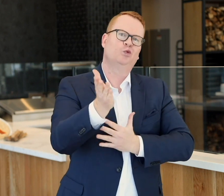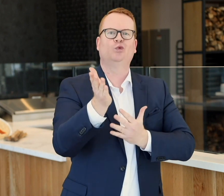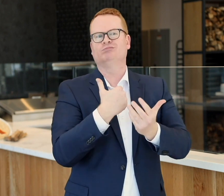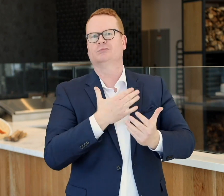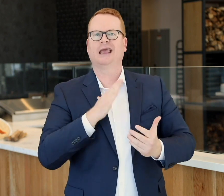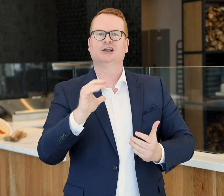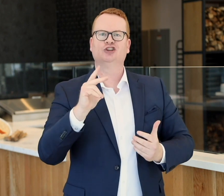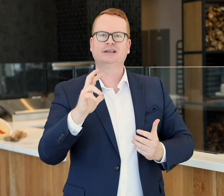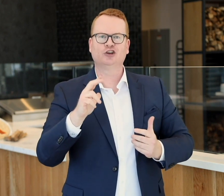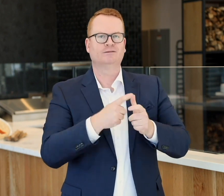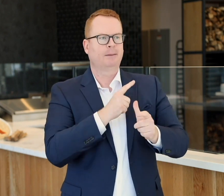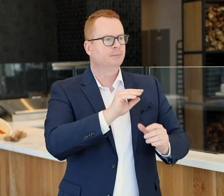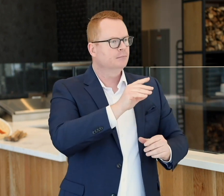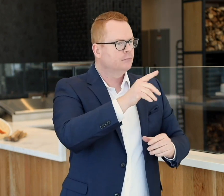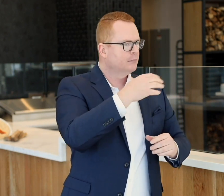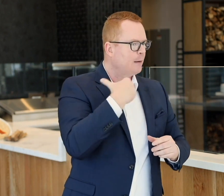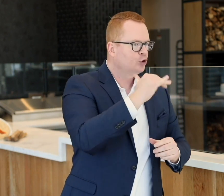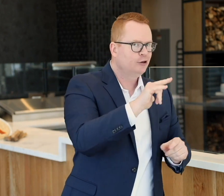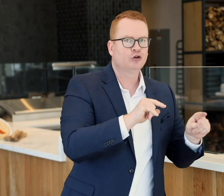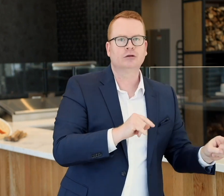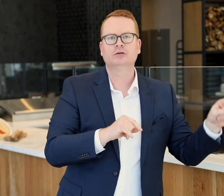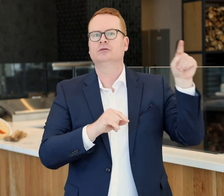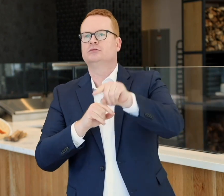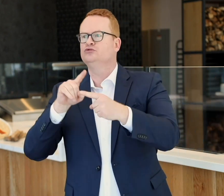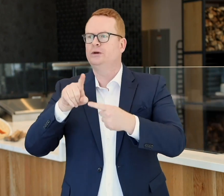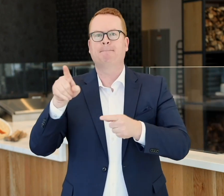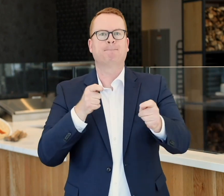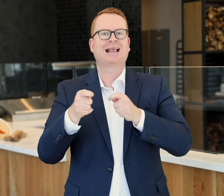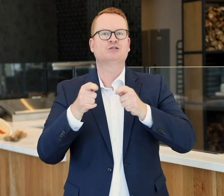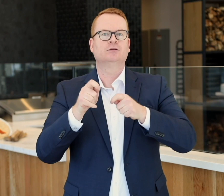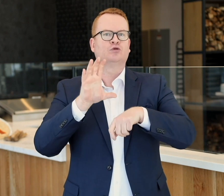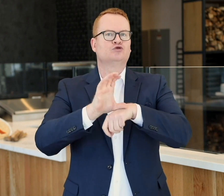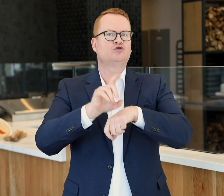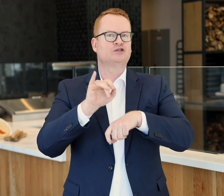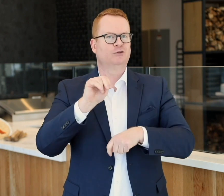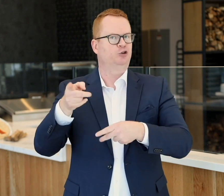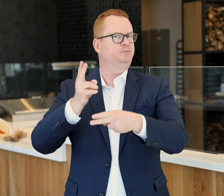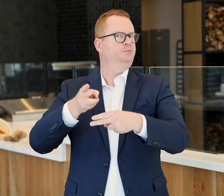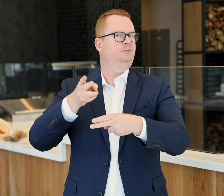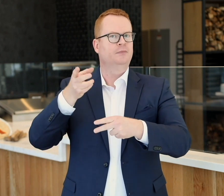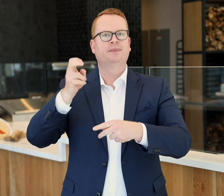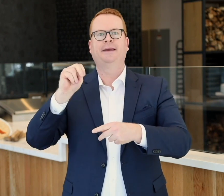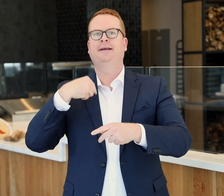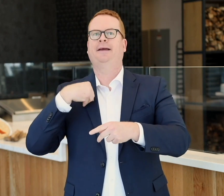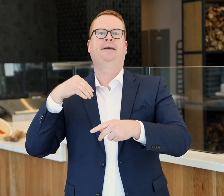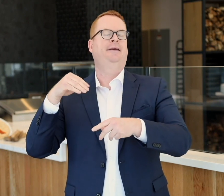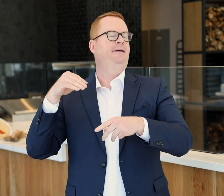career from the Hill to a reputable management consulting firm and then to a place I